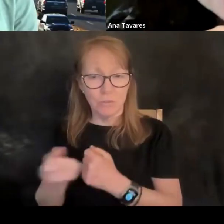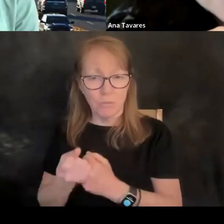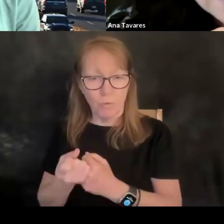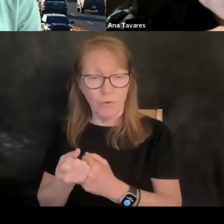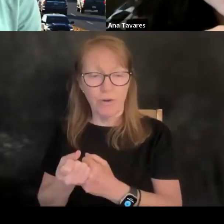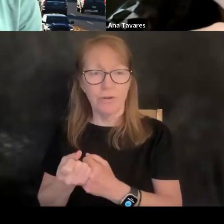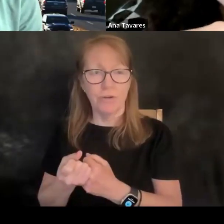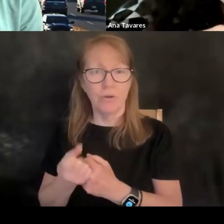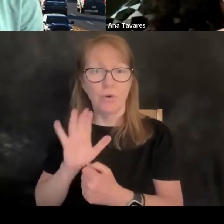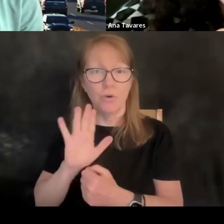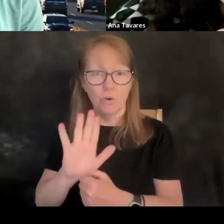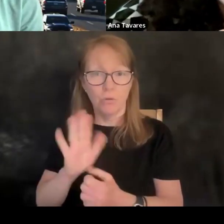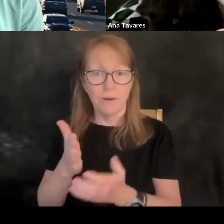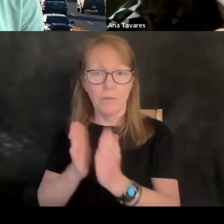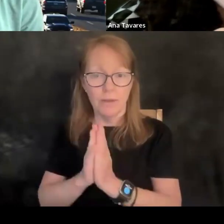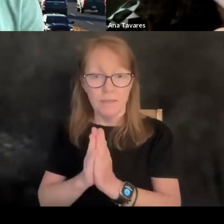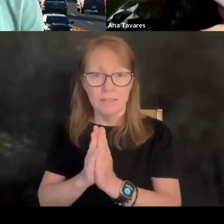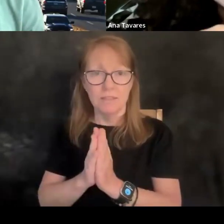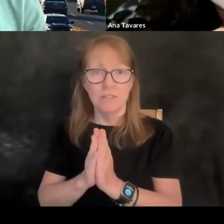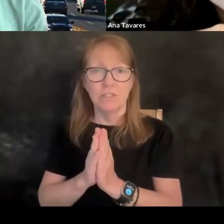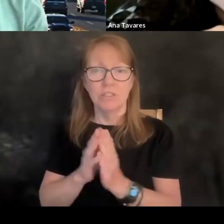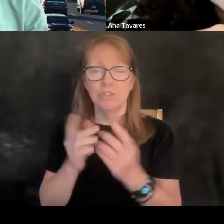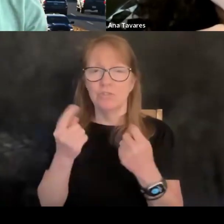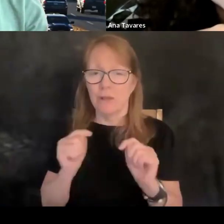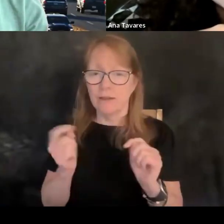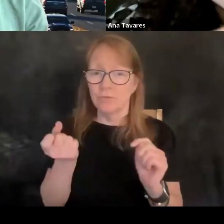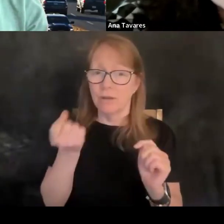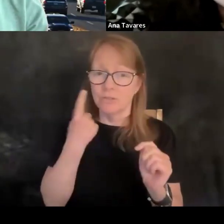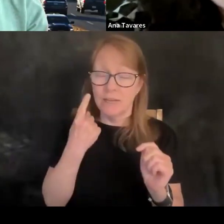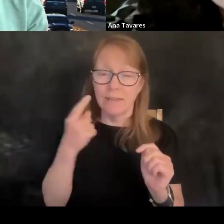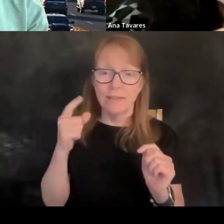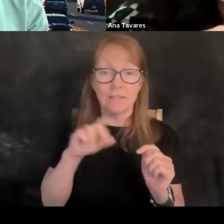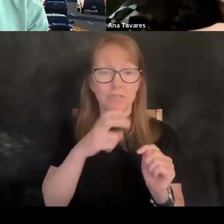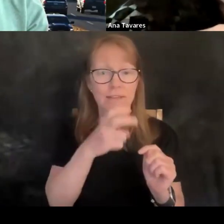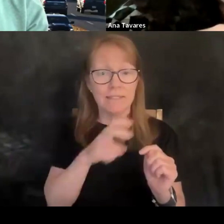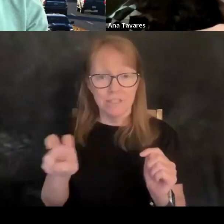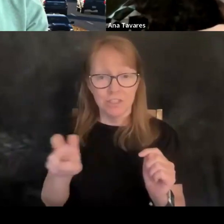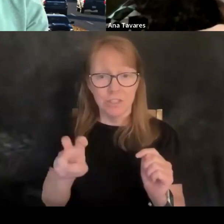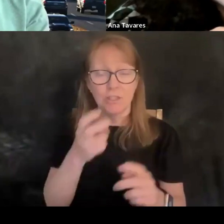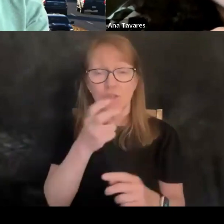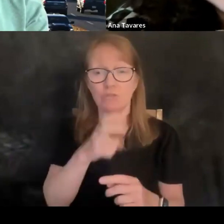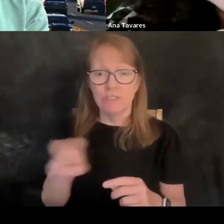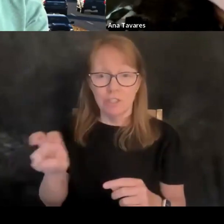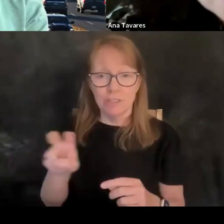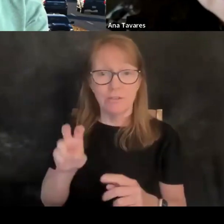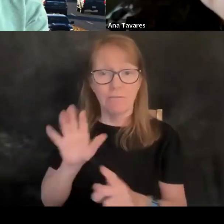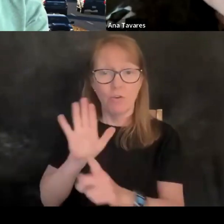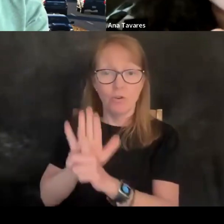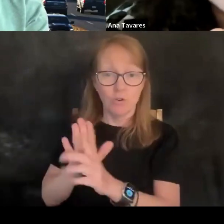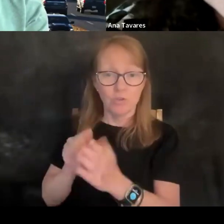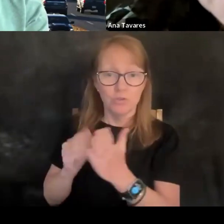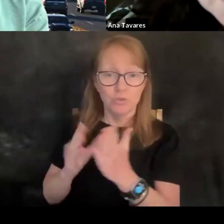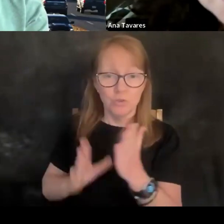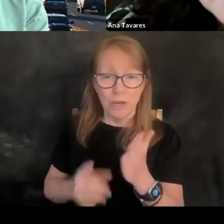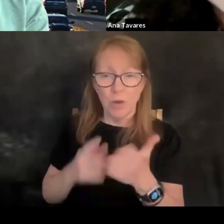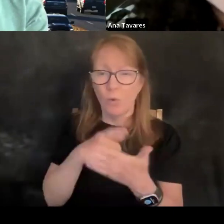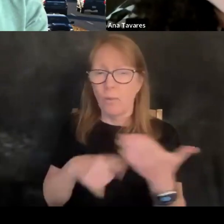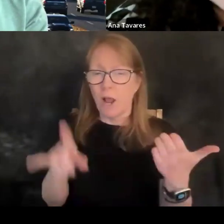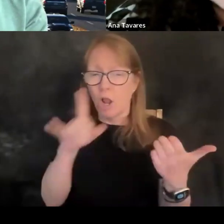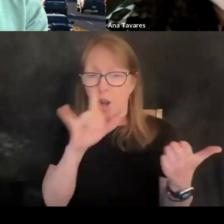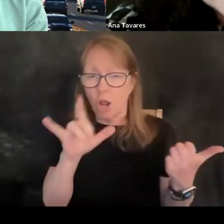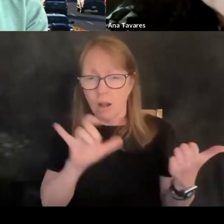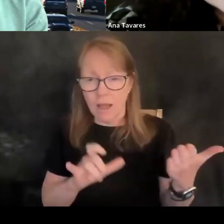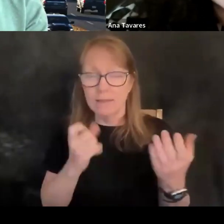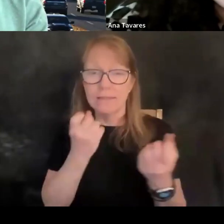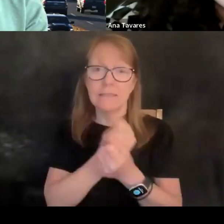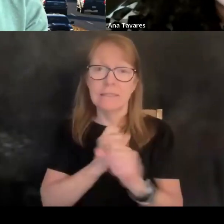better understand the transition and how the transition for her student. What does it look like? What are the safety